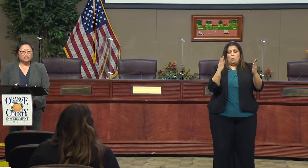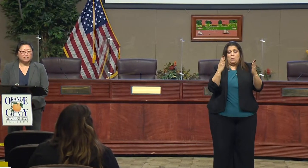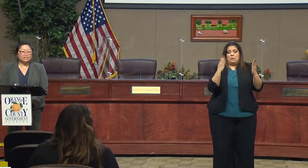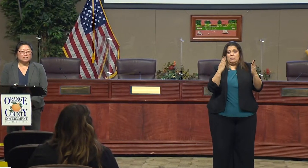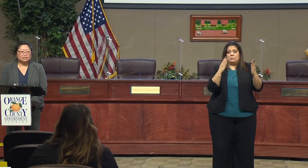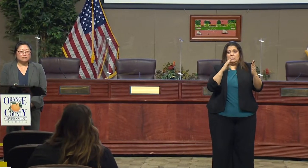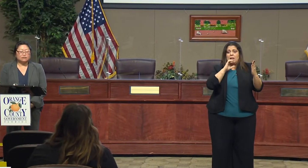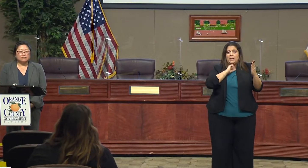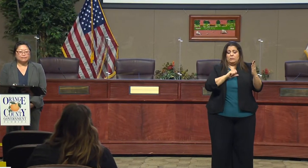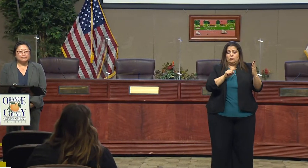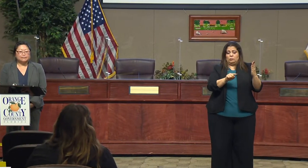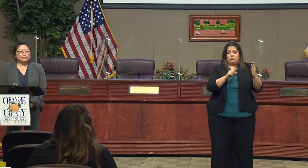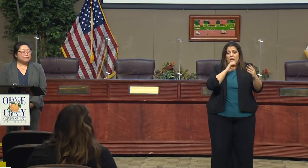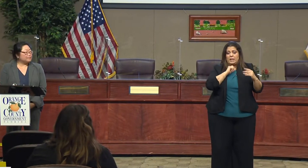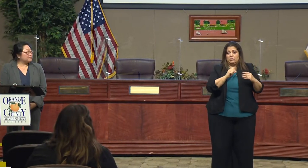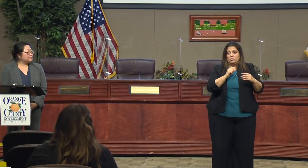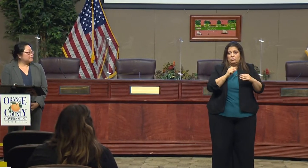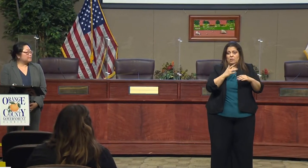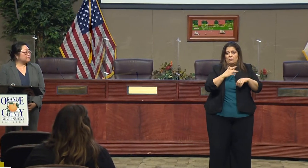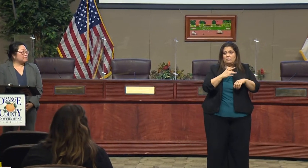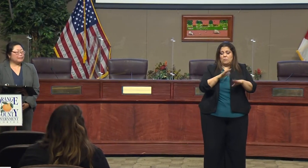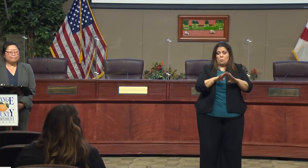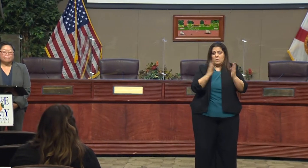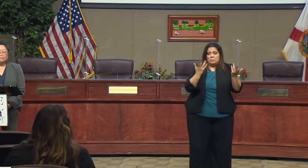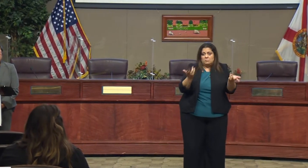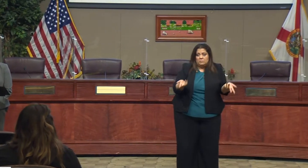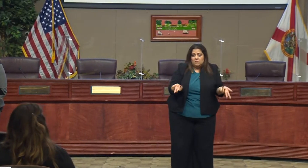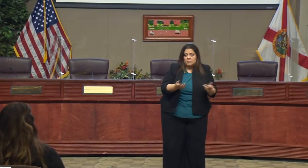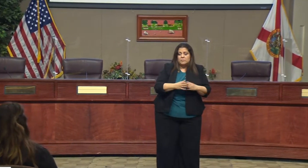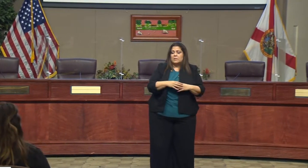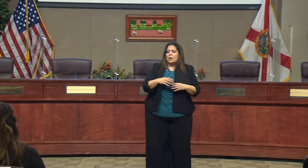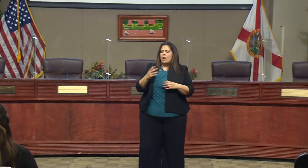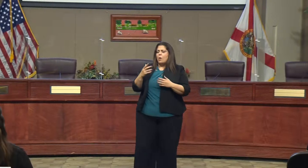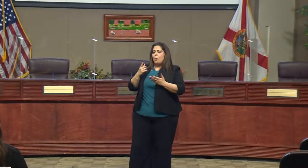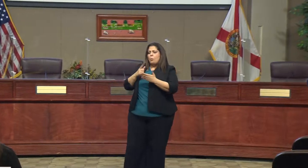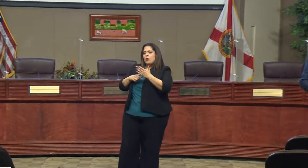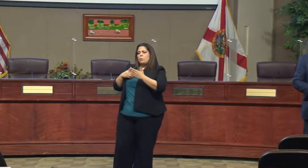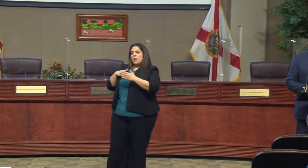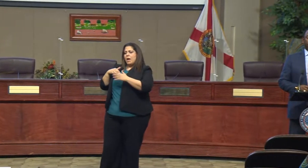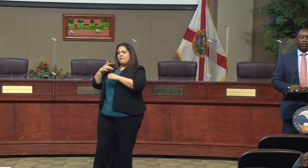We'll adjust as it goes. So the inventory, we